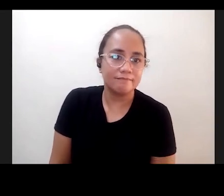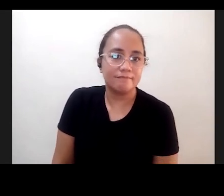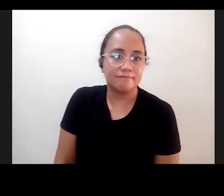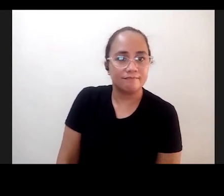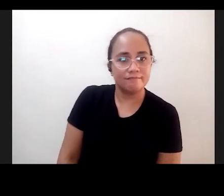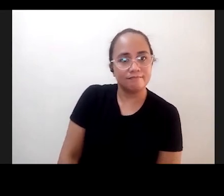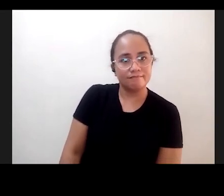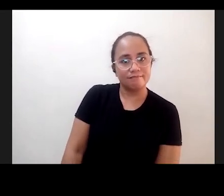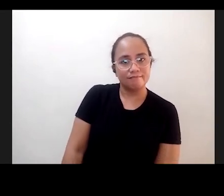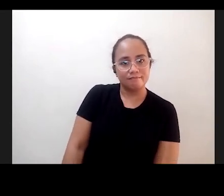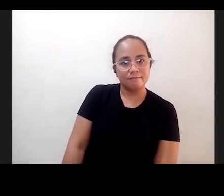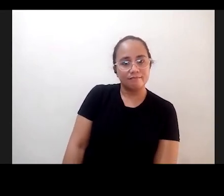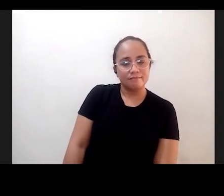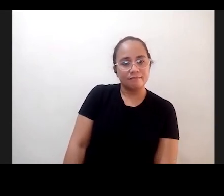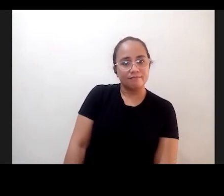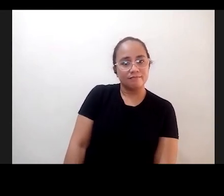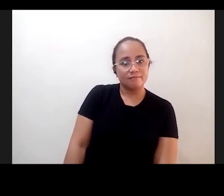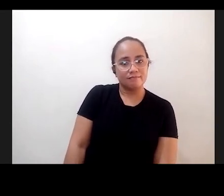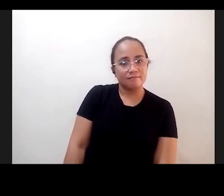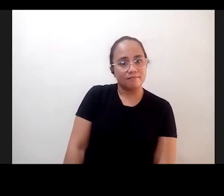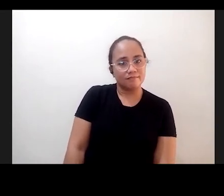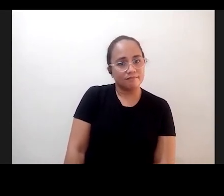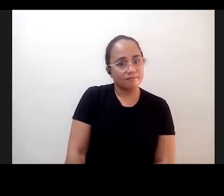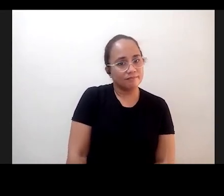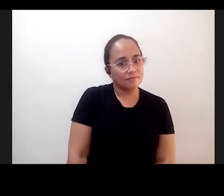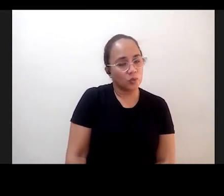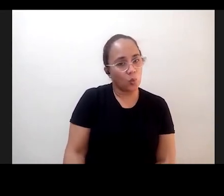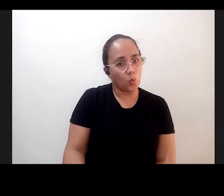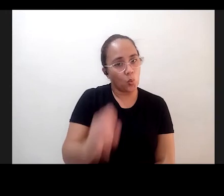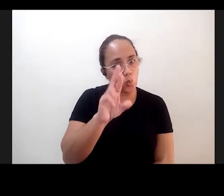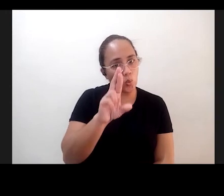Or you can take the